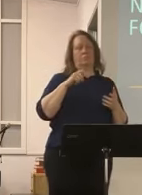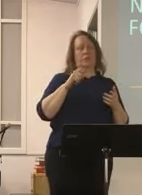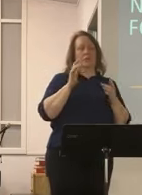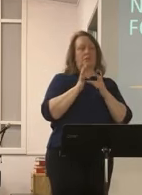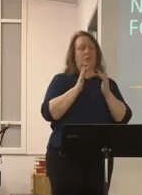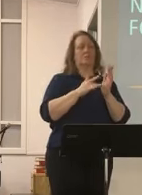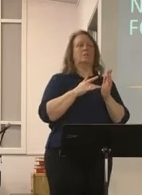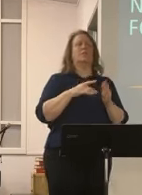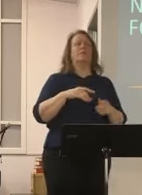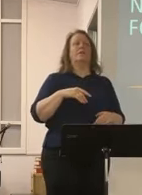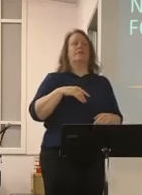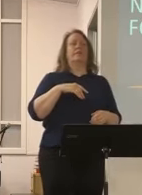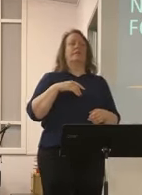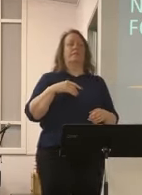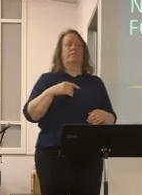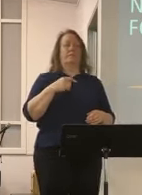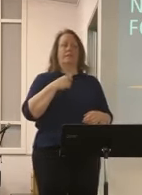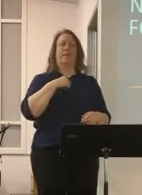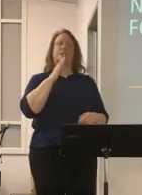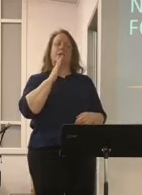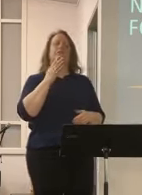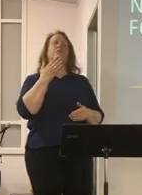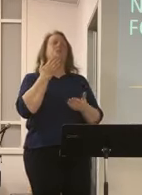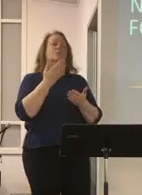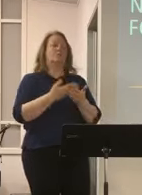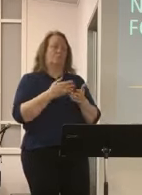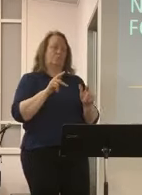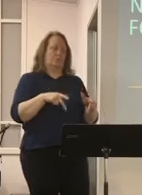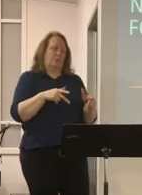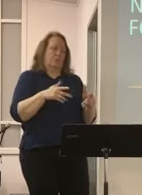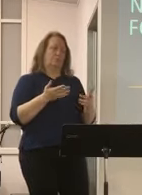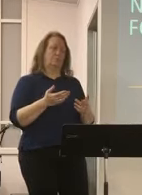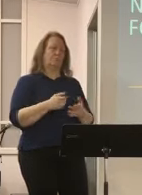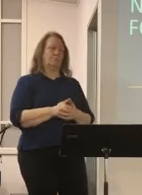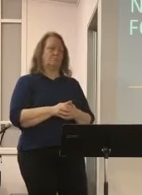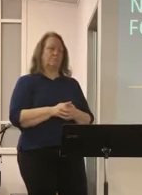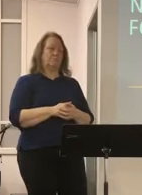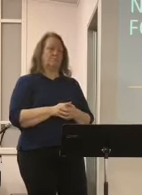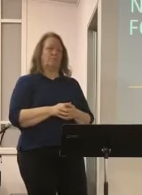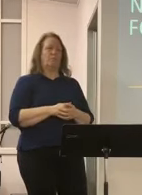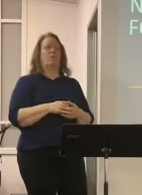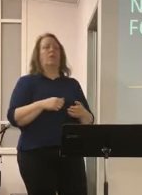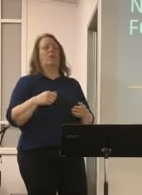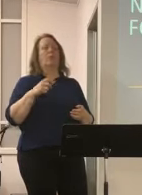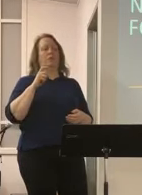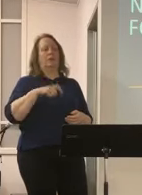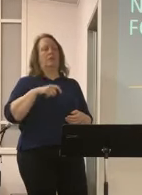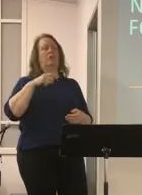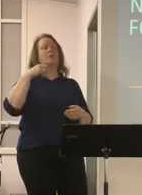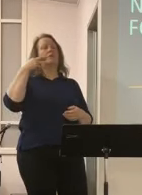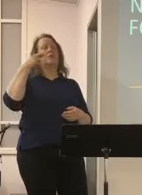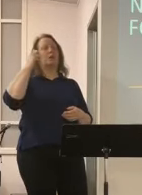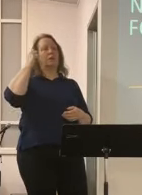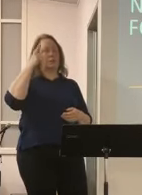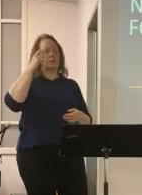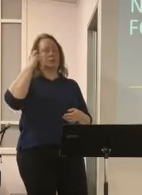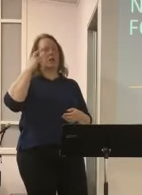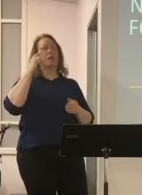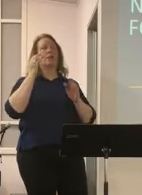because they claim they're a good person. Does that make sense? We have to realize that when we